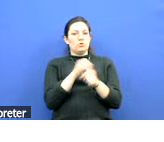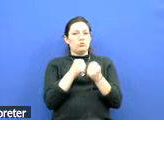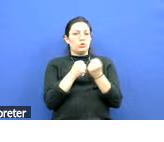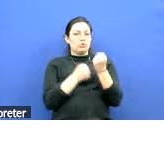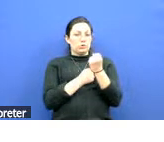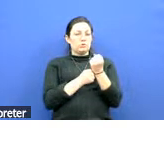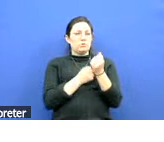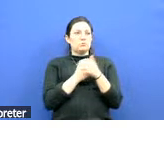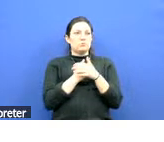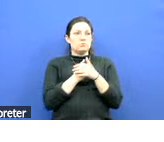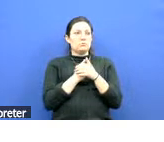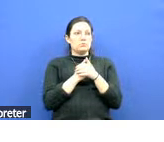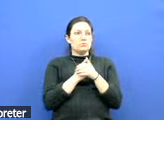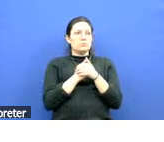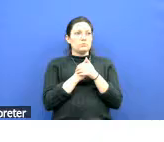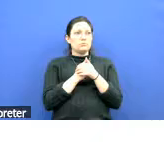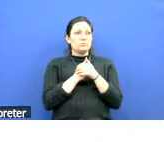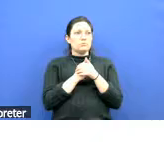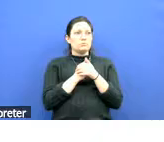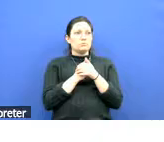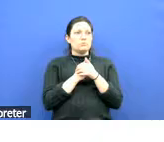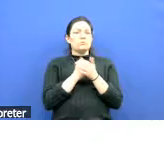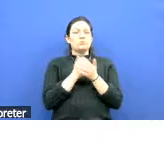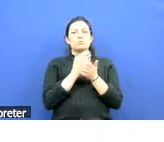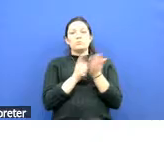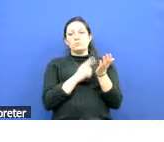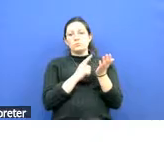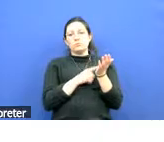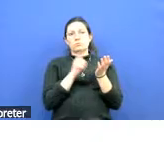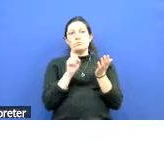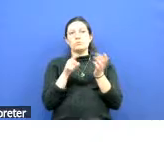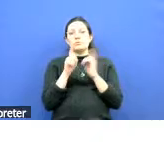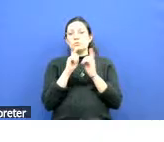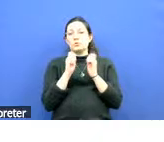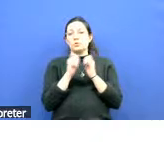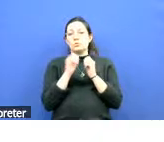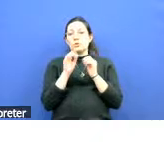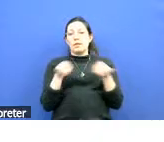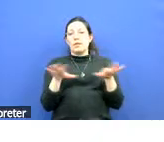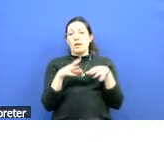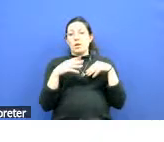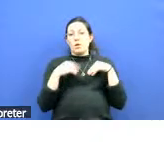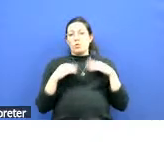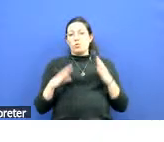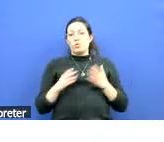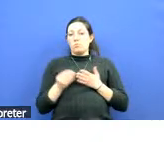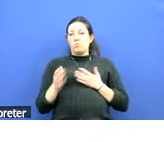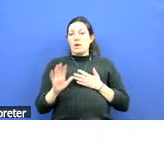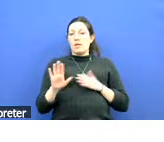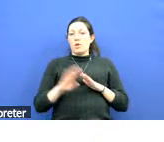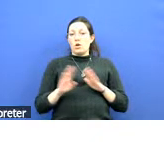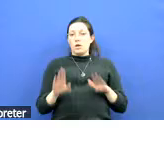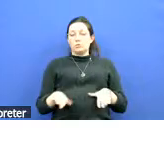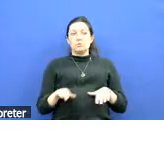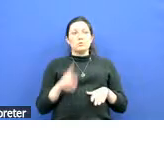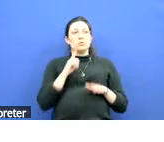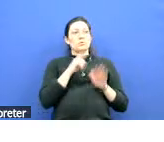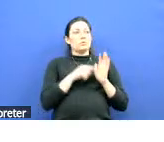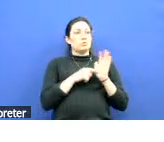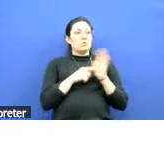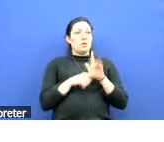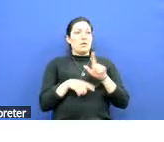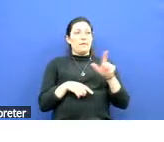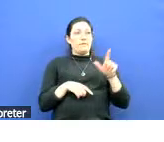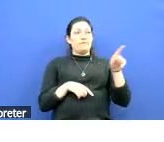does require us to work with some landowners to purchase their homes, and we're in the process of doing that. So that one on the left there is to